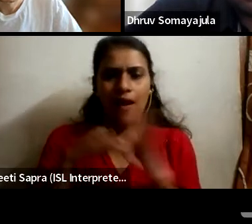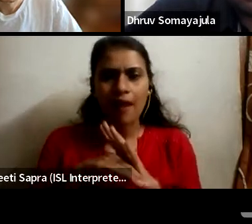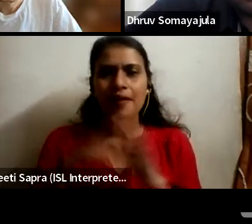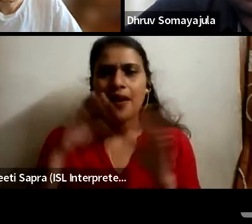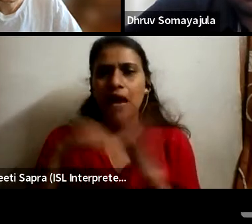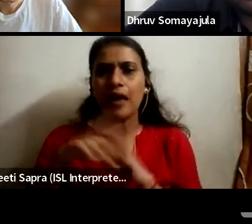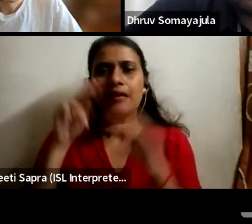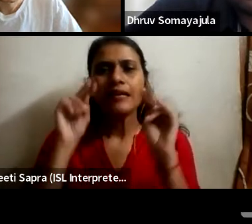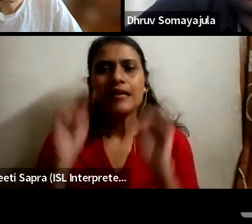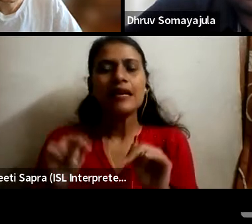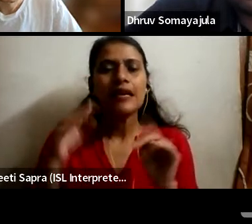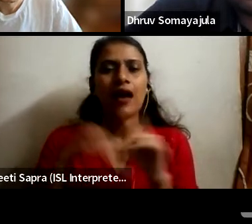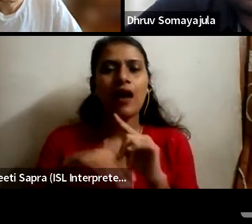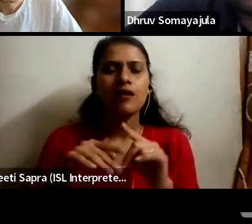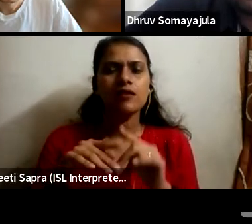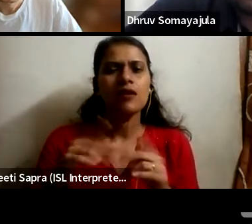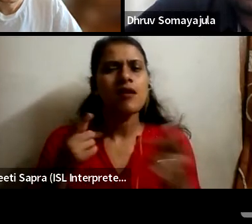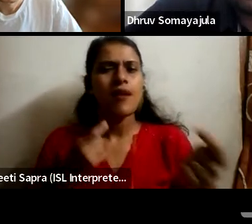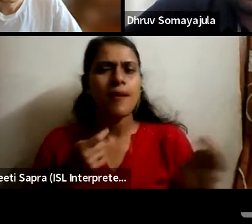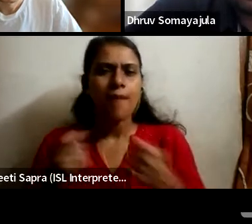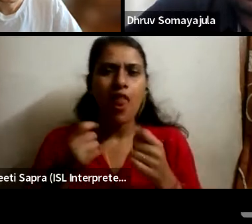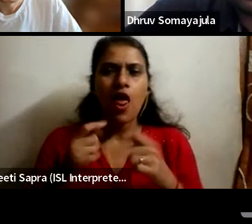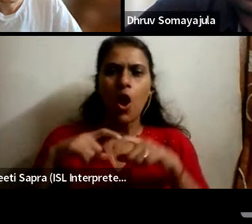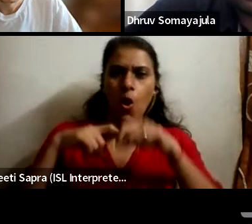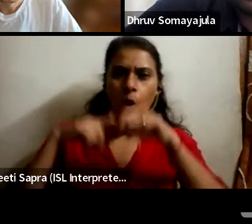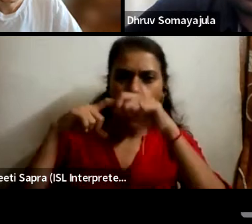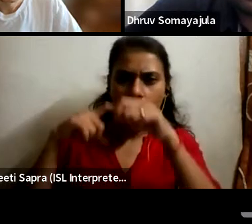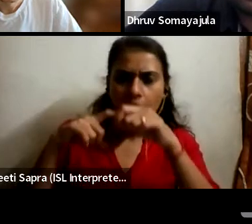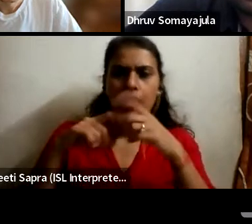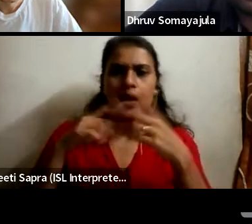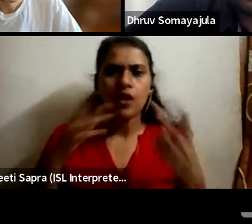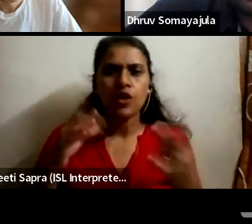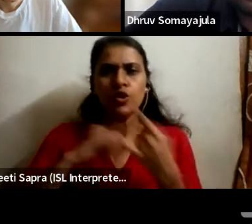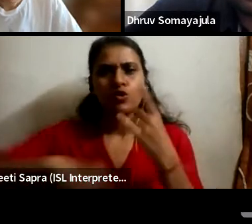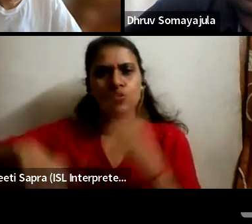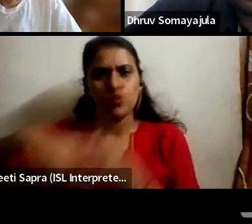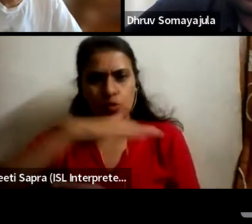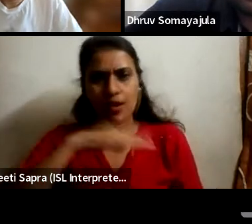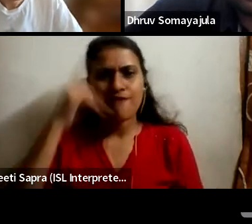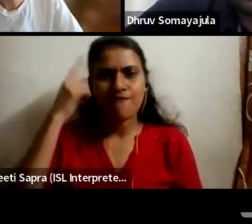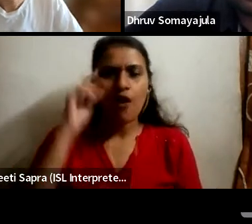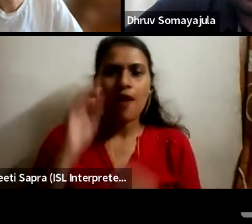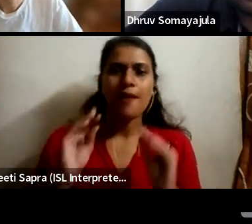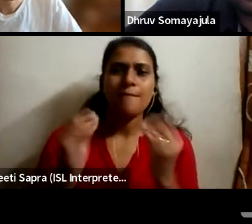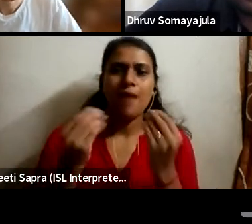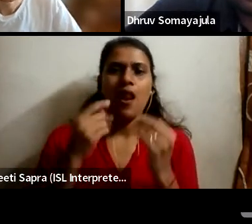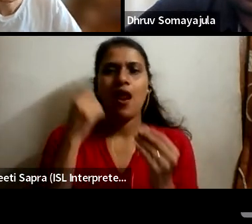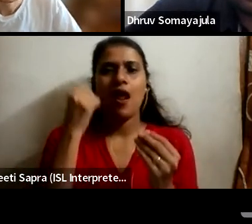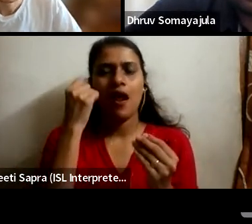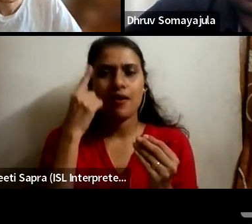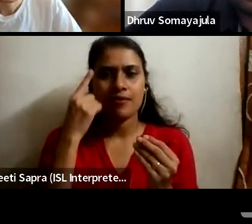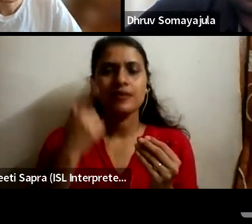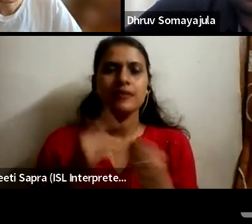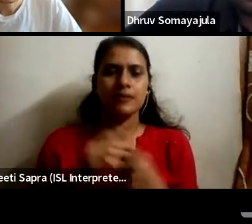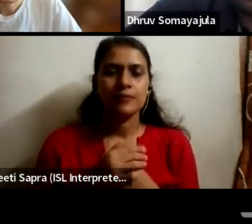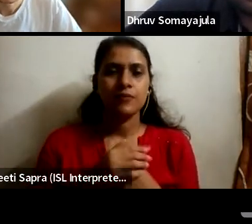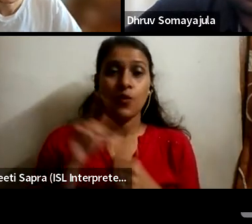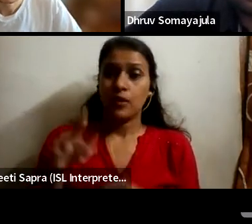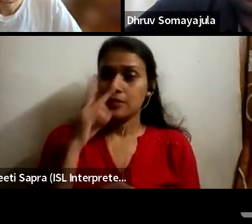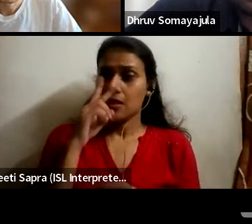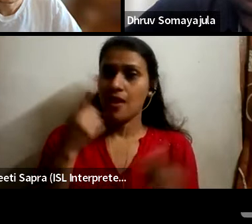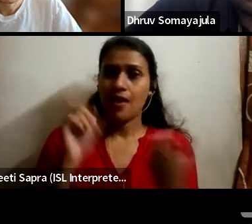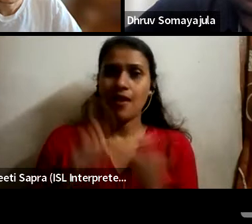other forms of engagement with polity in a society to better understand a lot of these harms, right? And we've seen that